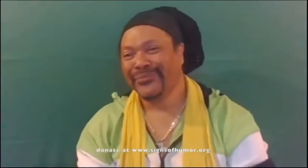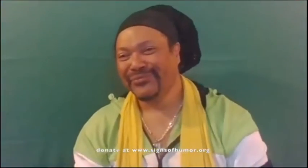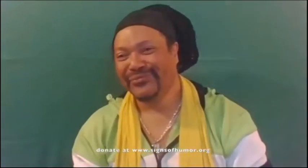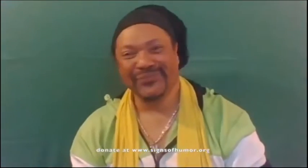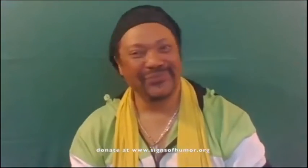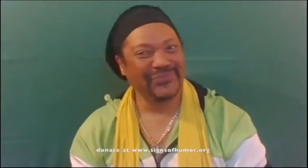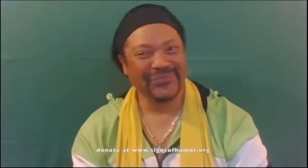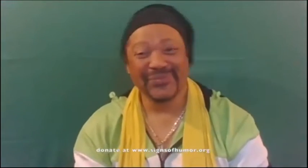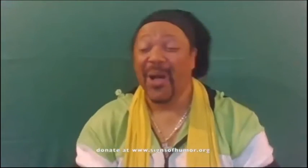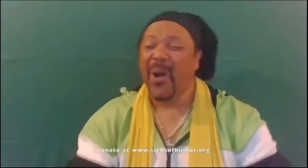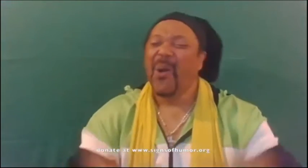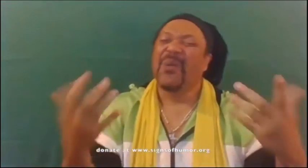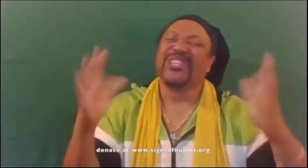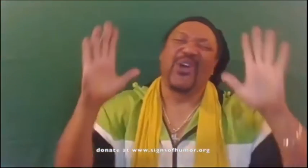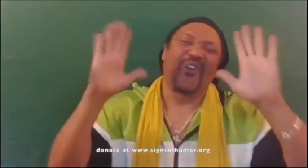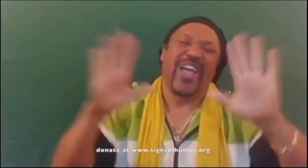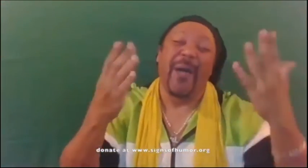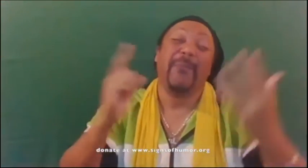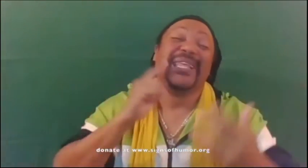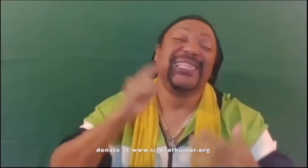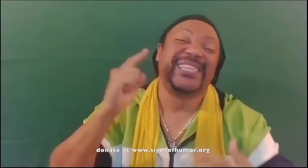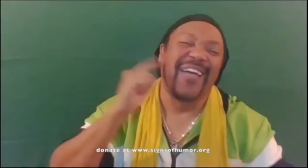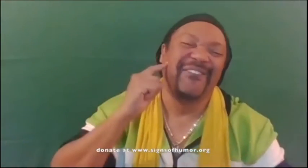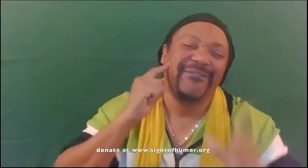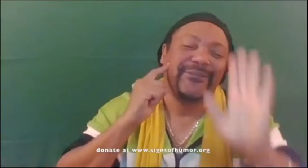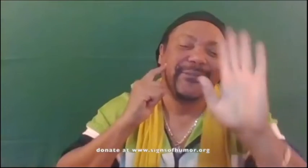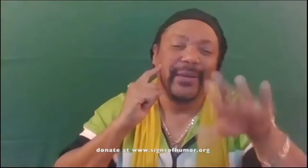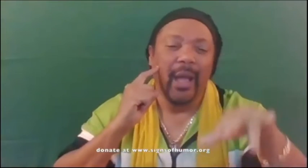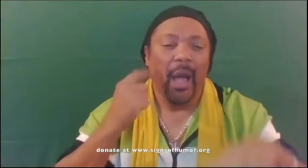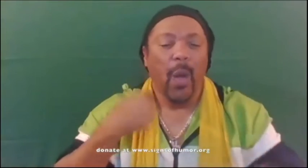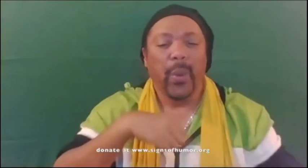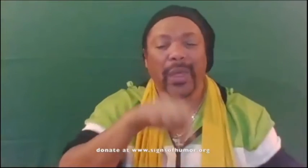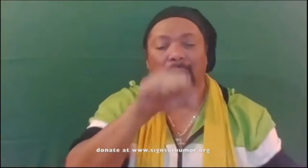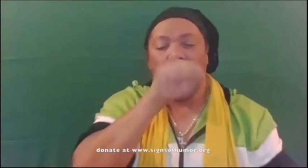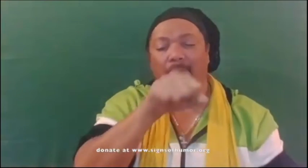All that just to get some peanuts first. But what else is also great about being deaf?